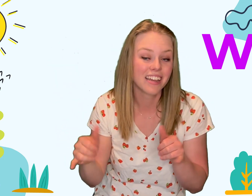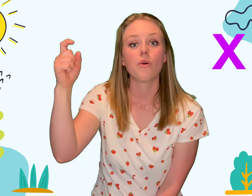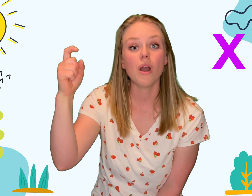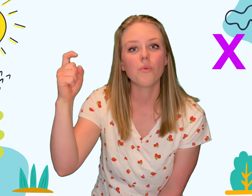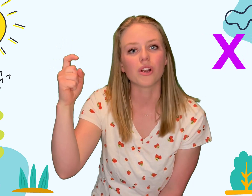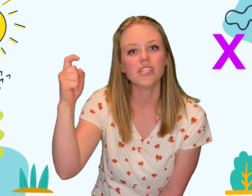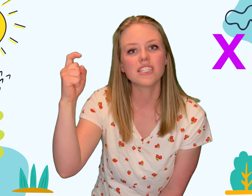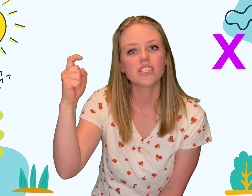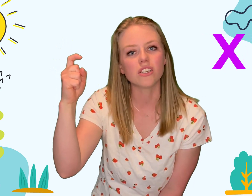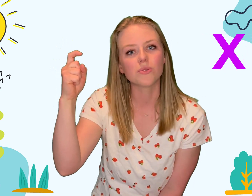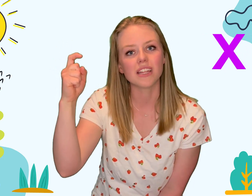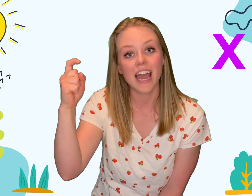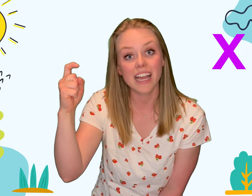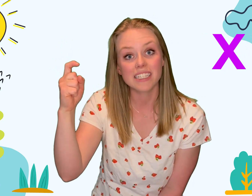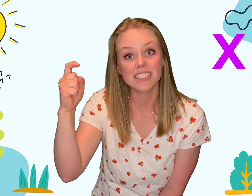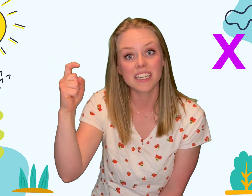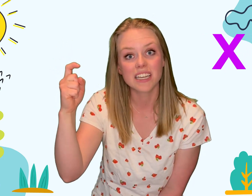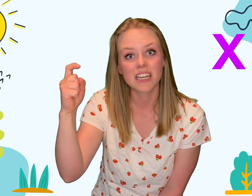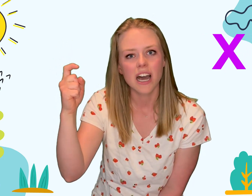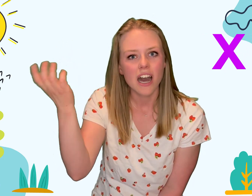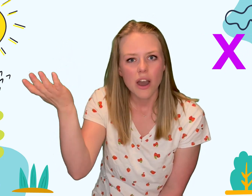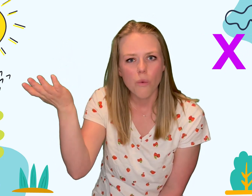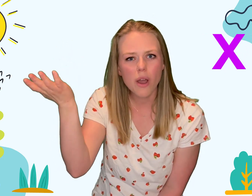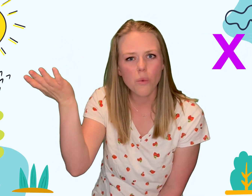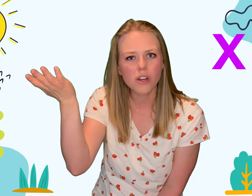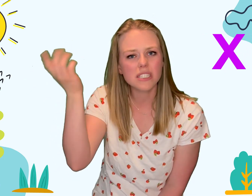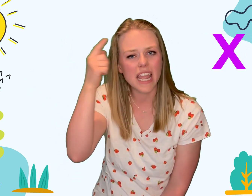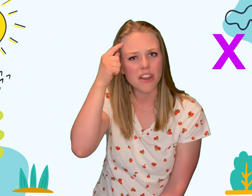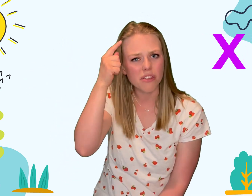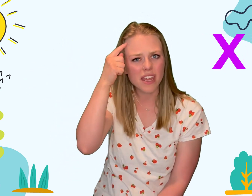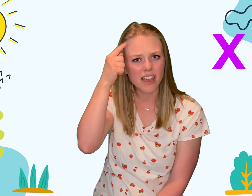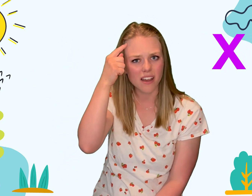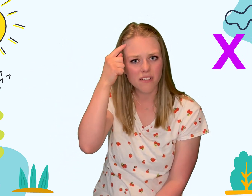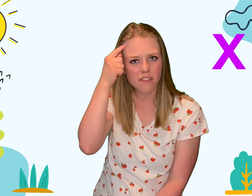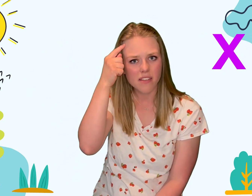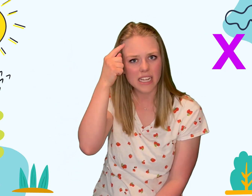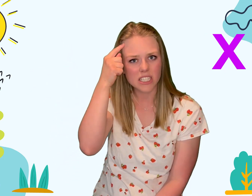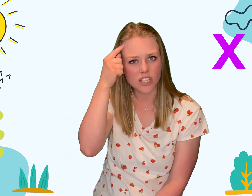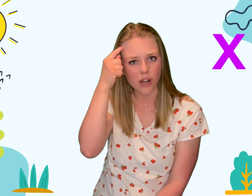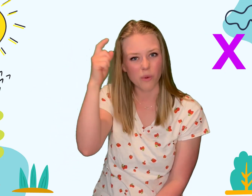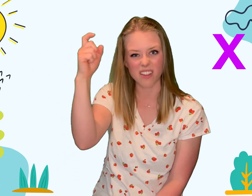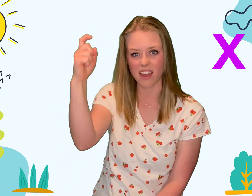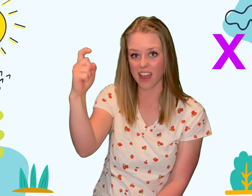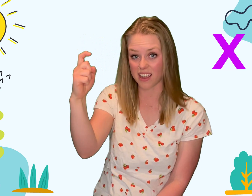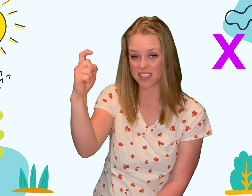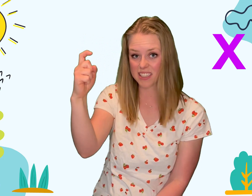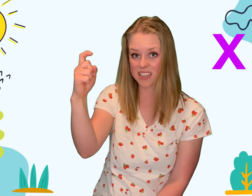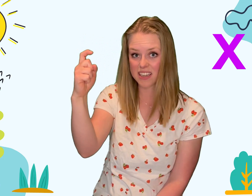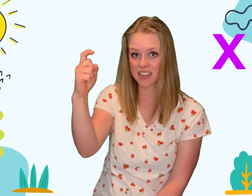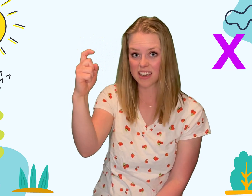What word starts with X? What words can you think of that start with X?